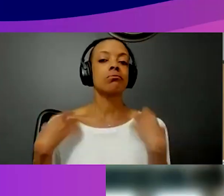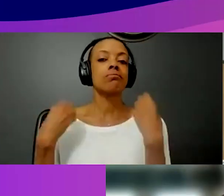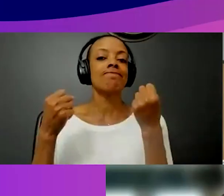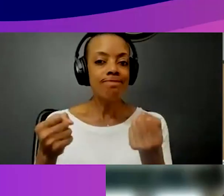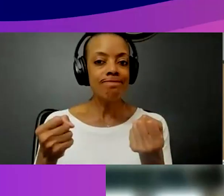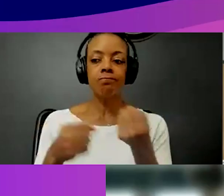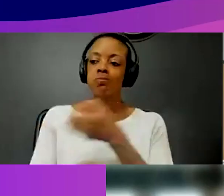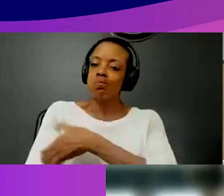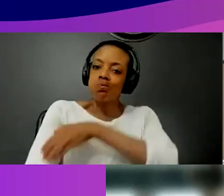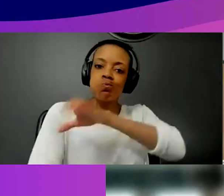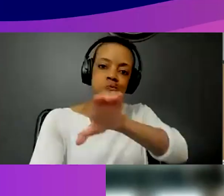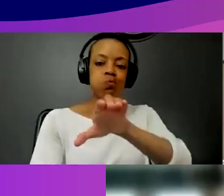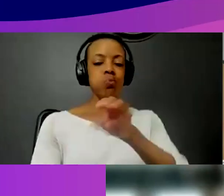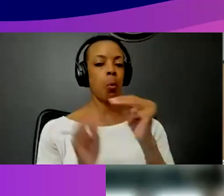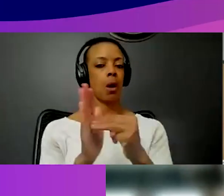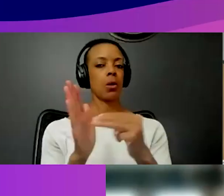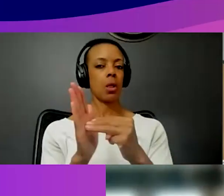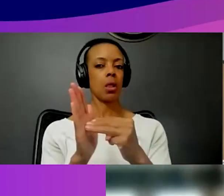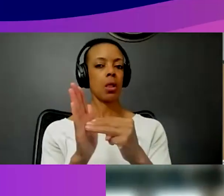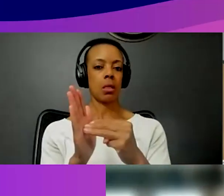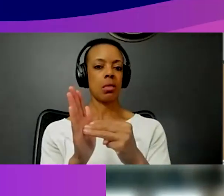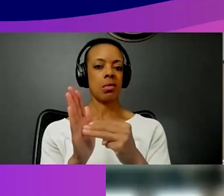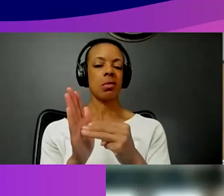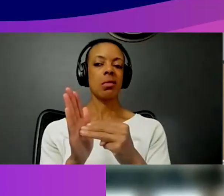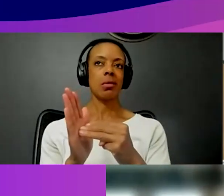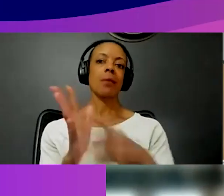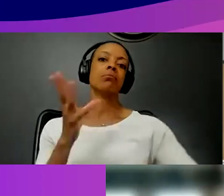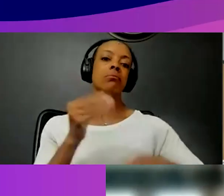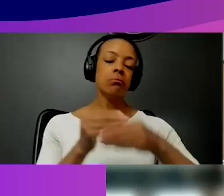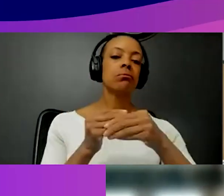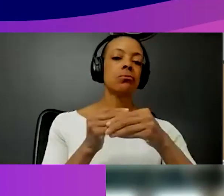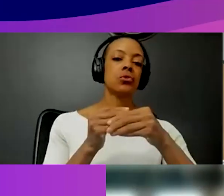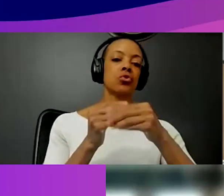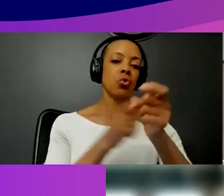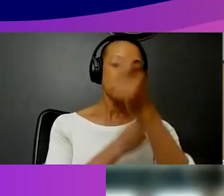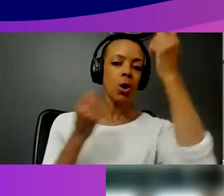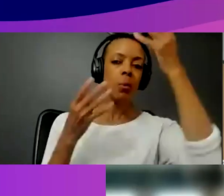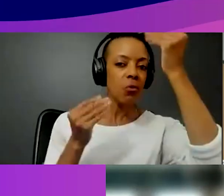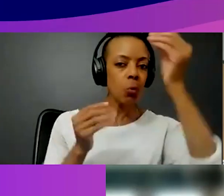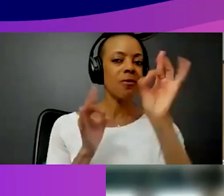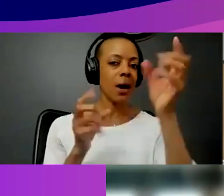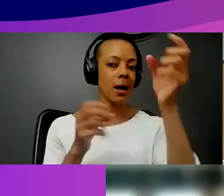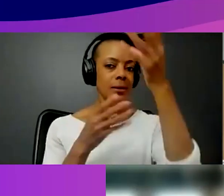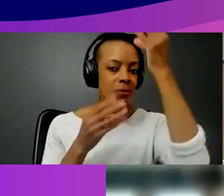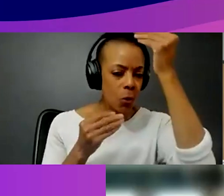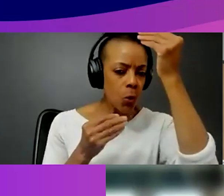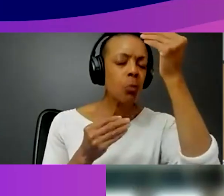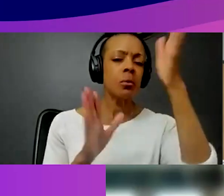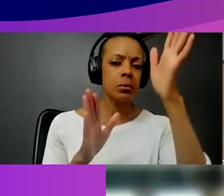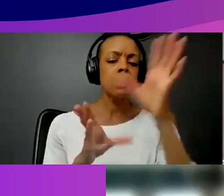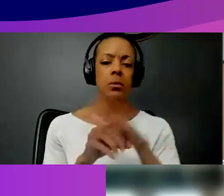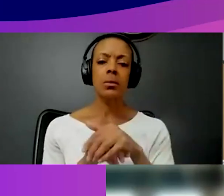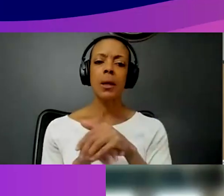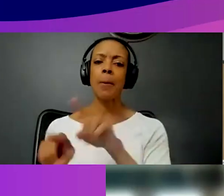empowerment models. And also we'll kind of bring in trauma and informed or trauma and violence informed. But I'm maybe starting with you around the kind